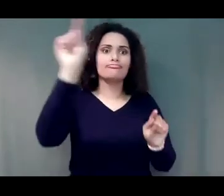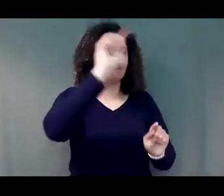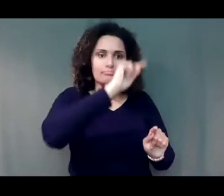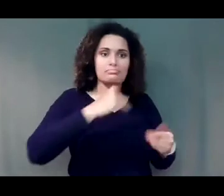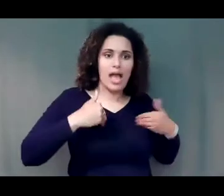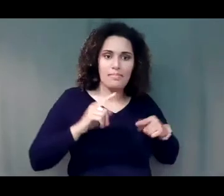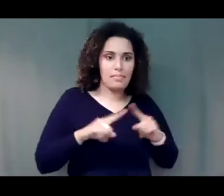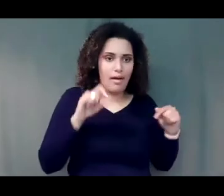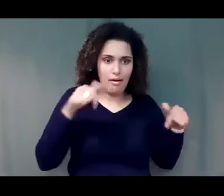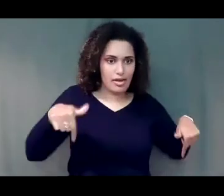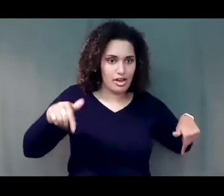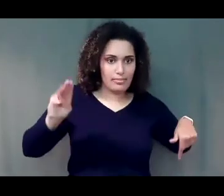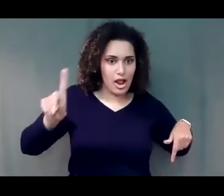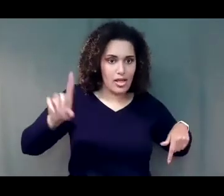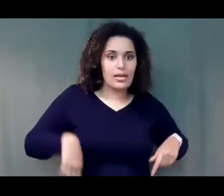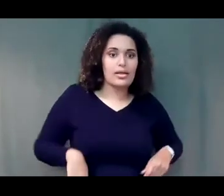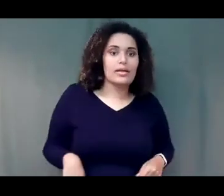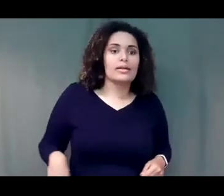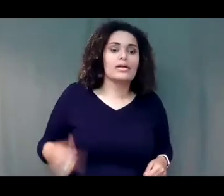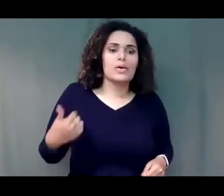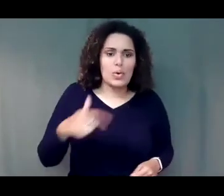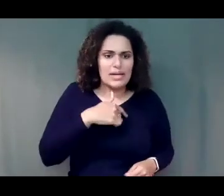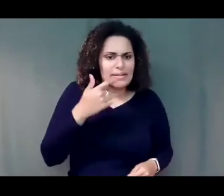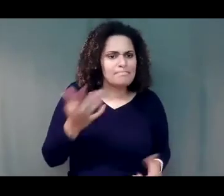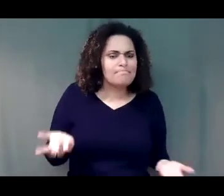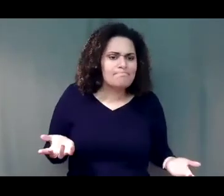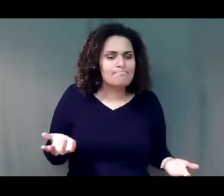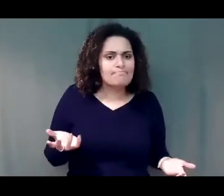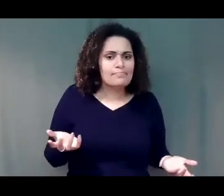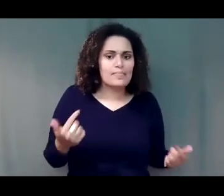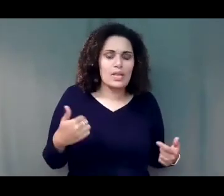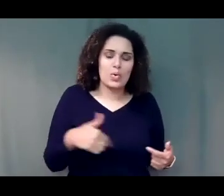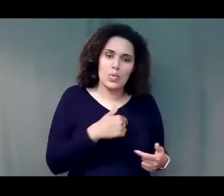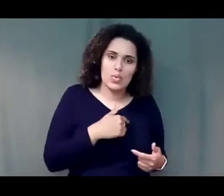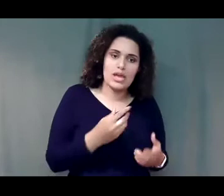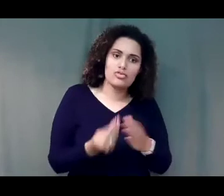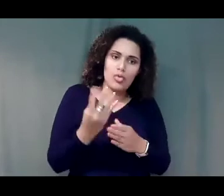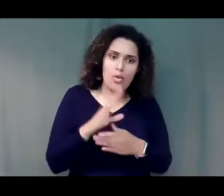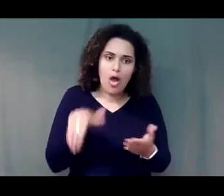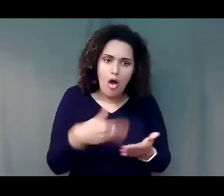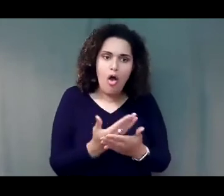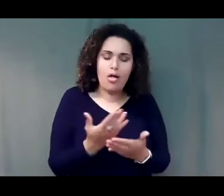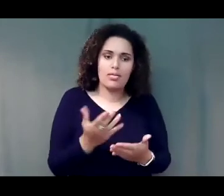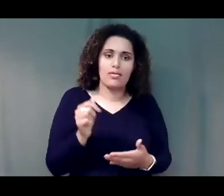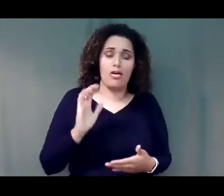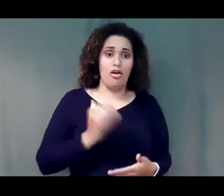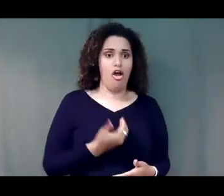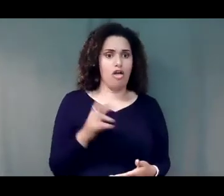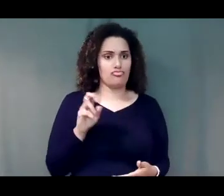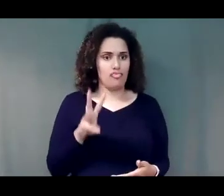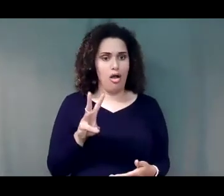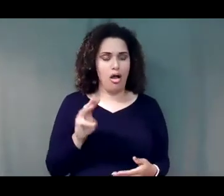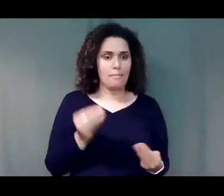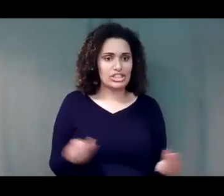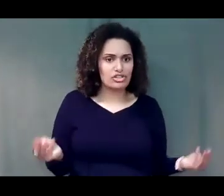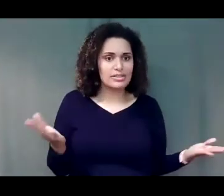we said, well, why don't we, since we're growing all of our raw materials here, why don't we try to grow what